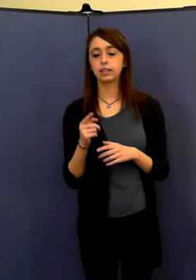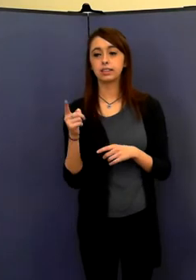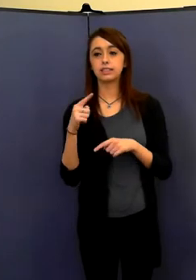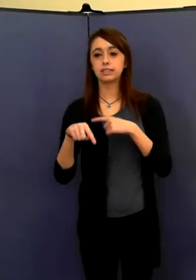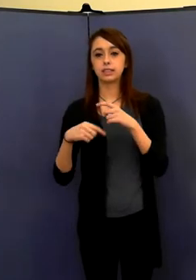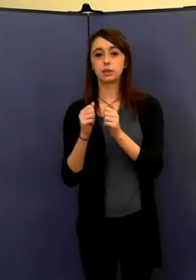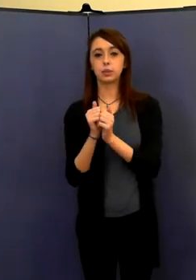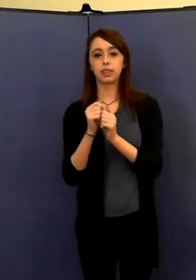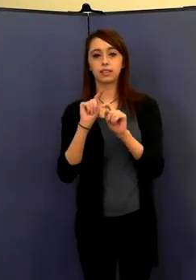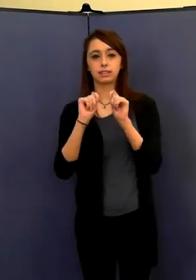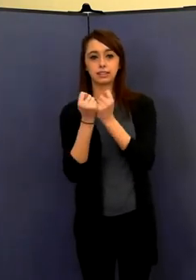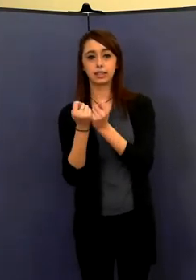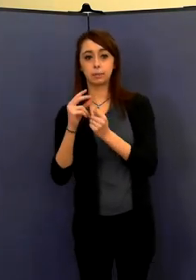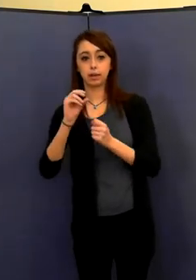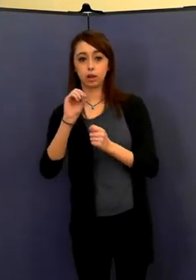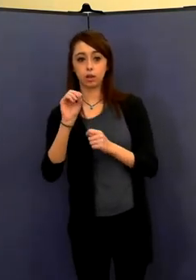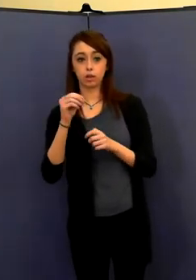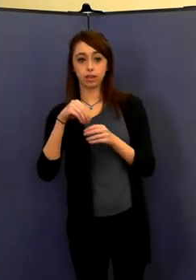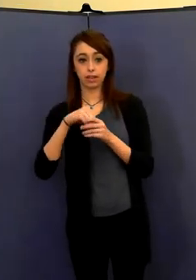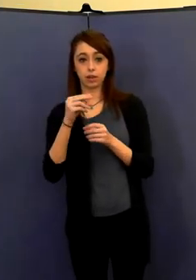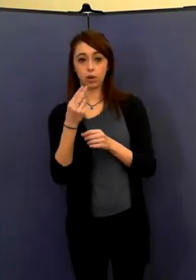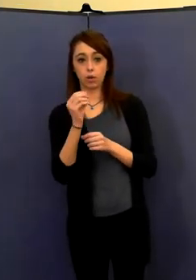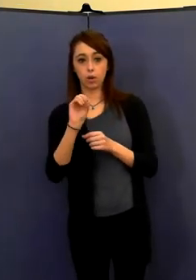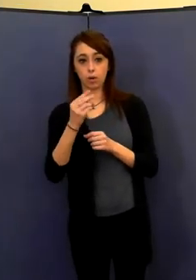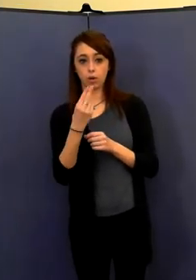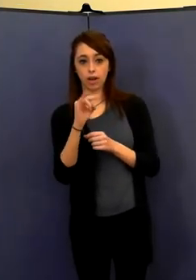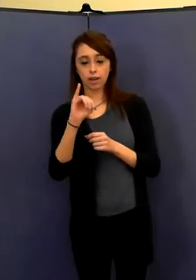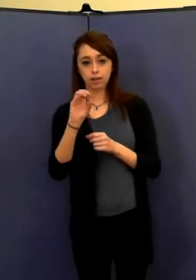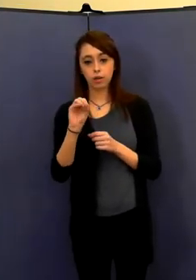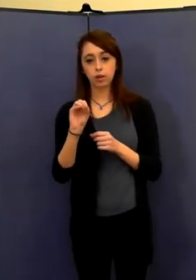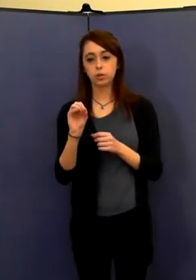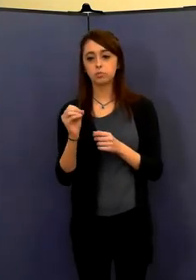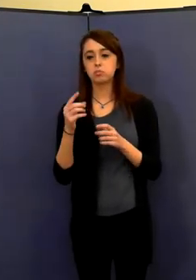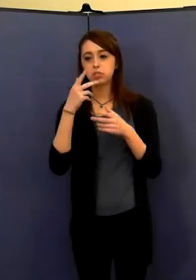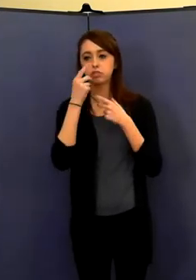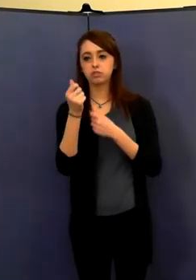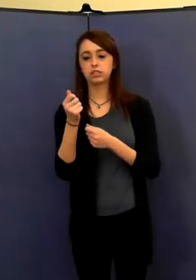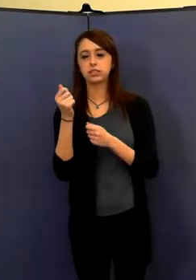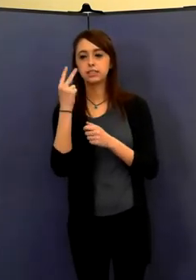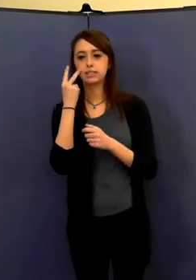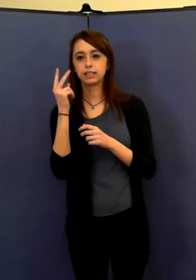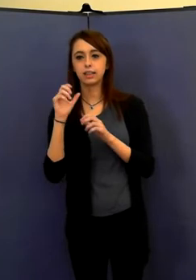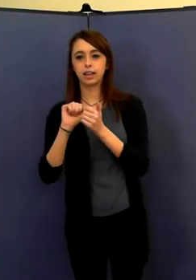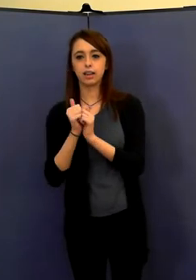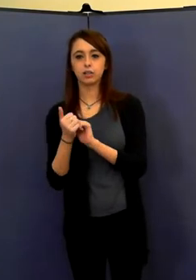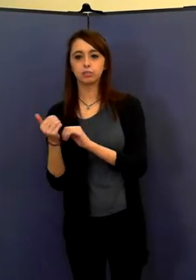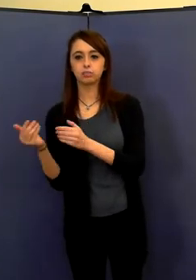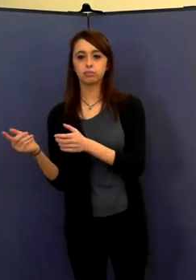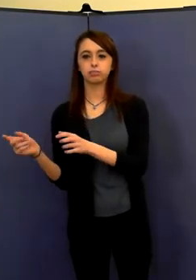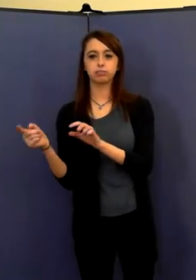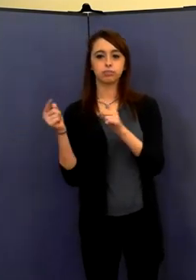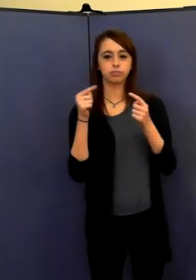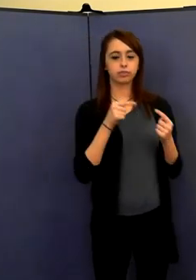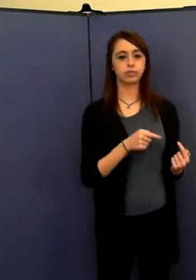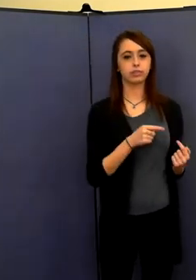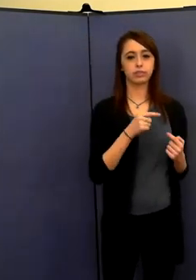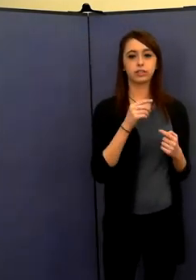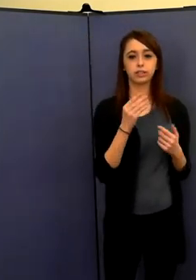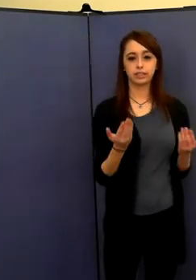was really interesting to see how it carried over to Major League Baseball and how coaches use that today. So